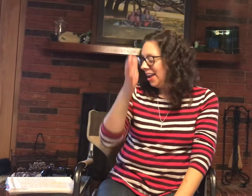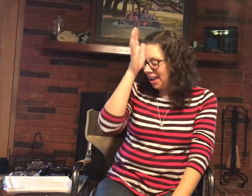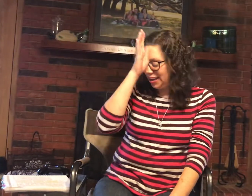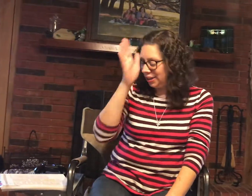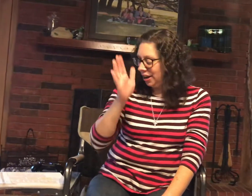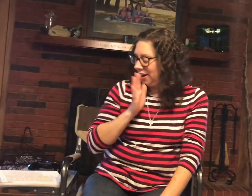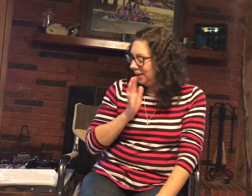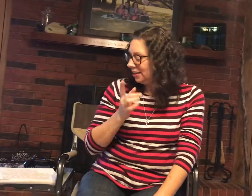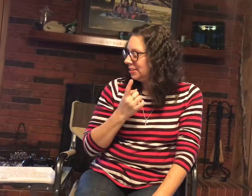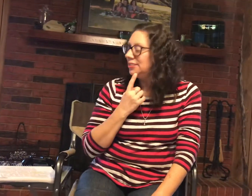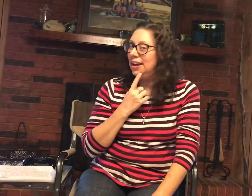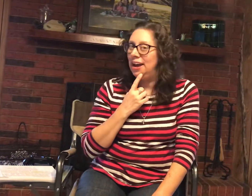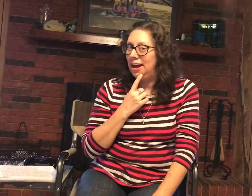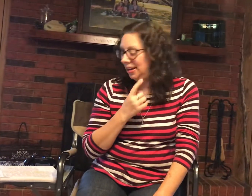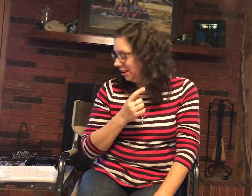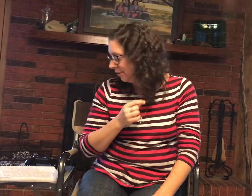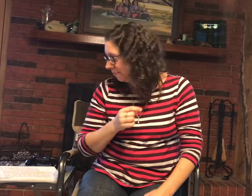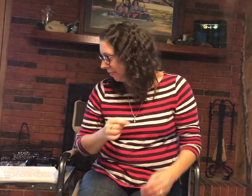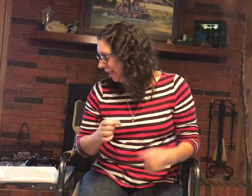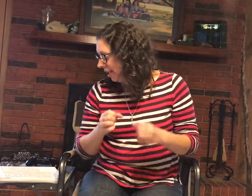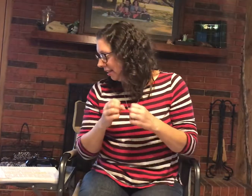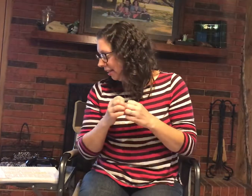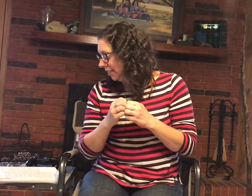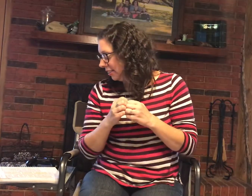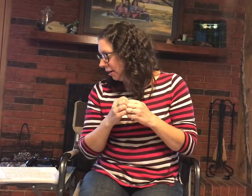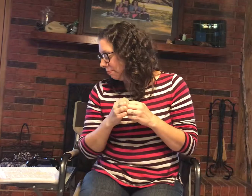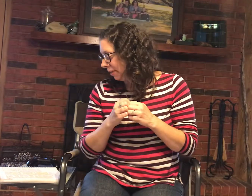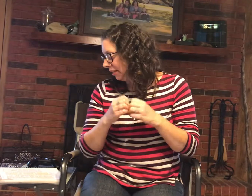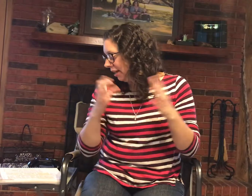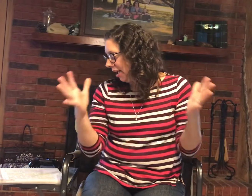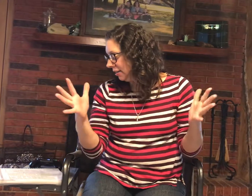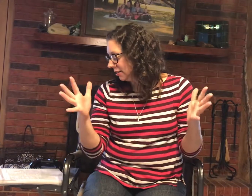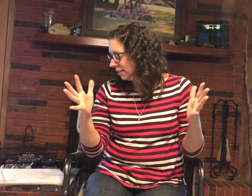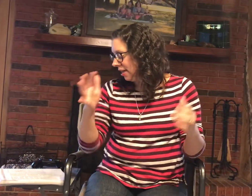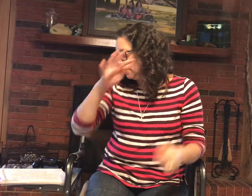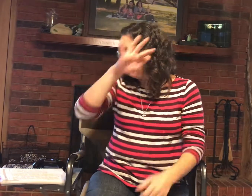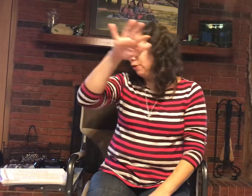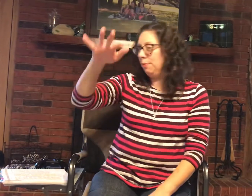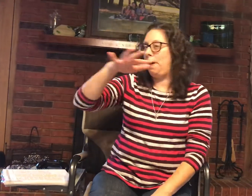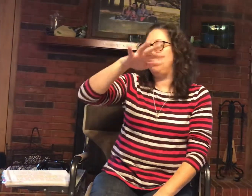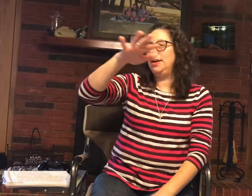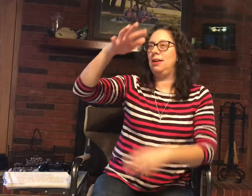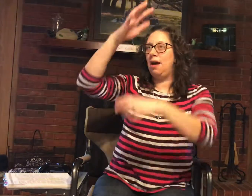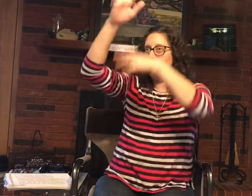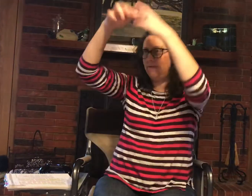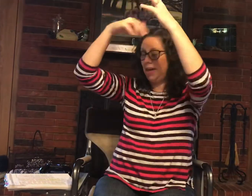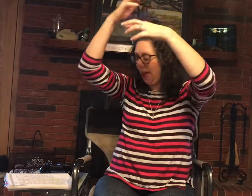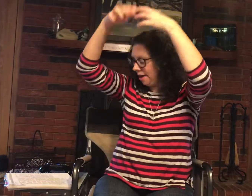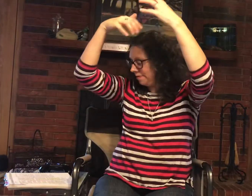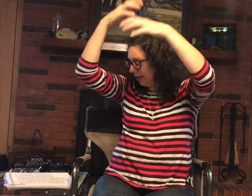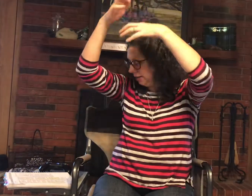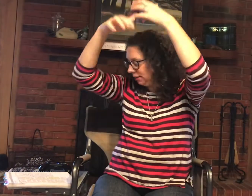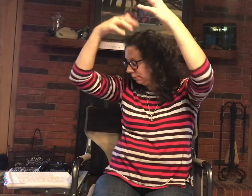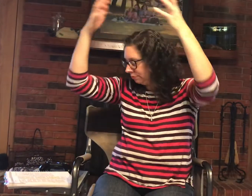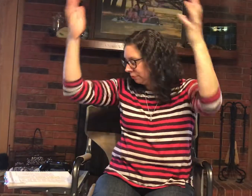And God said, let there be lights in the firmament of the heaven